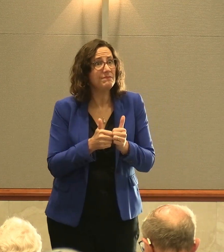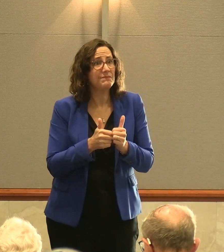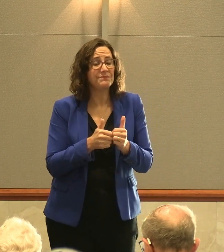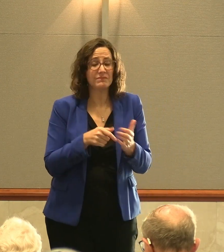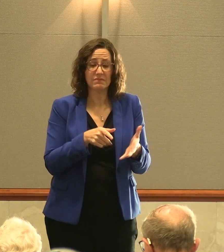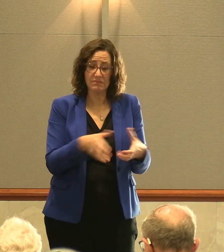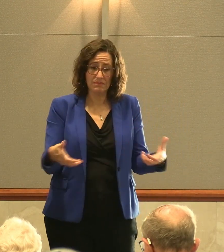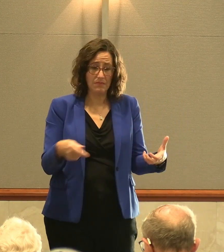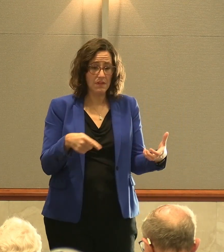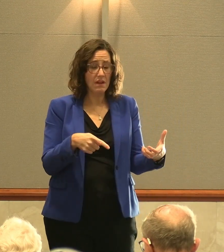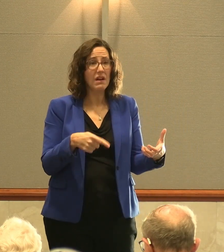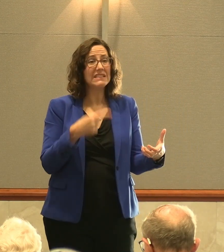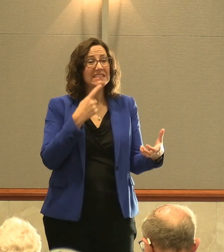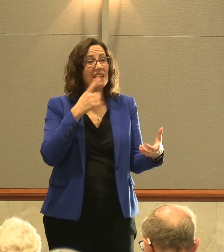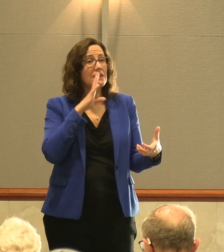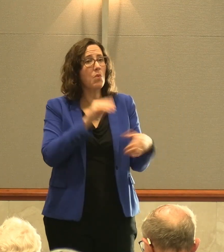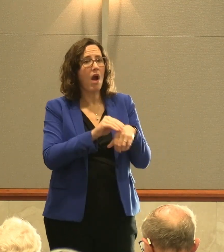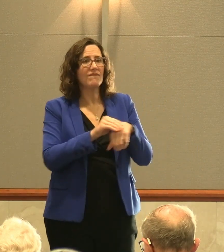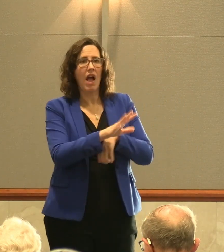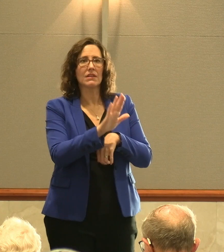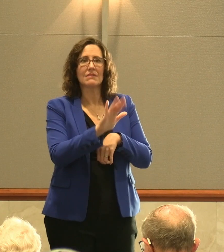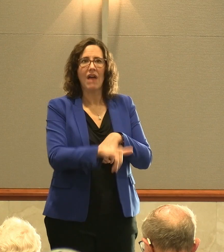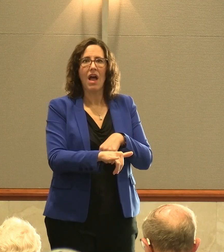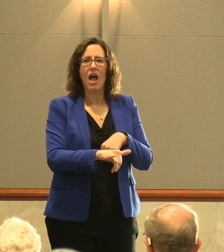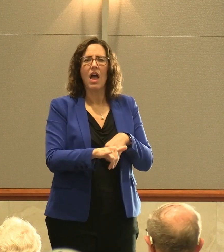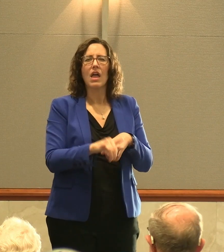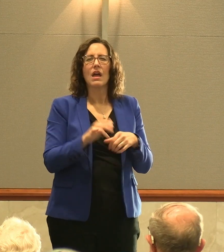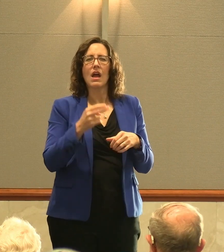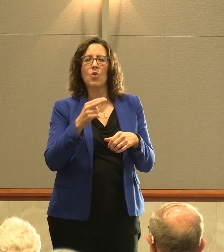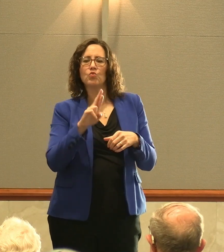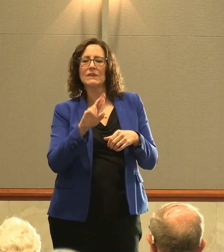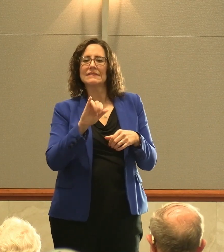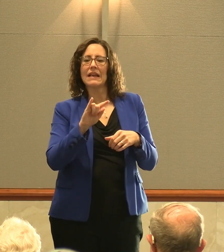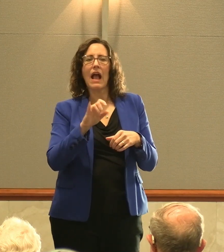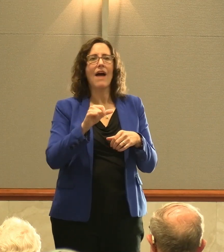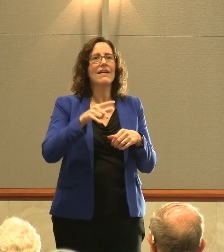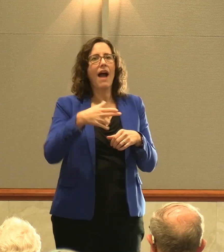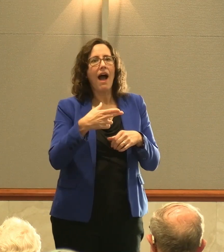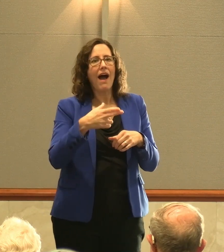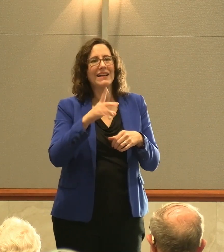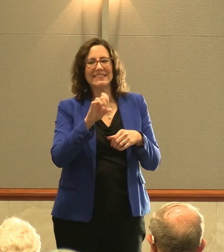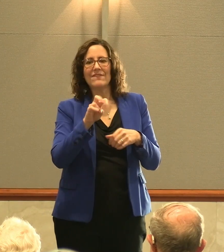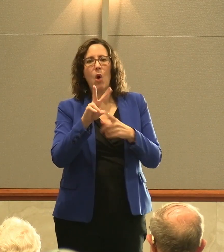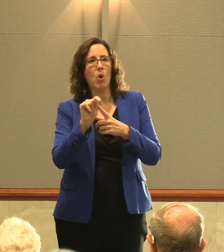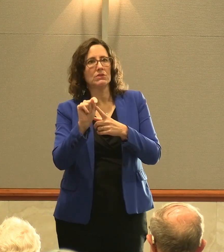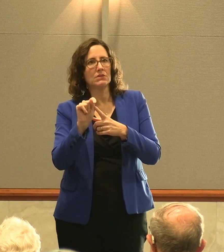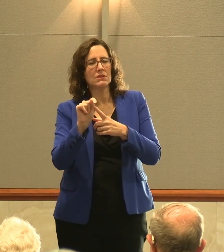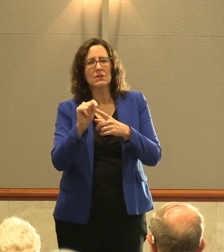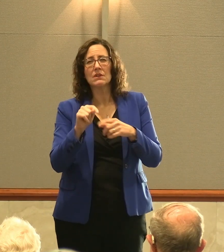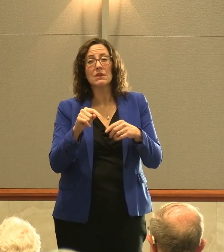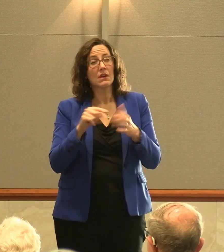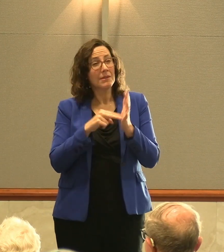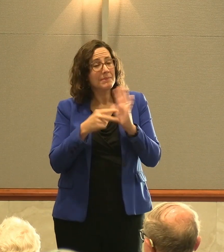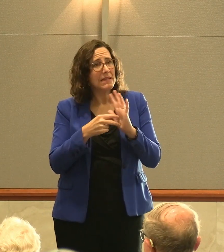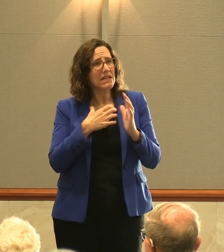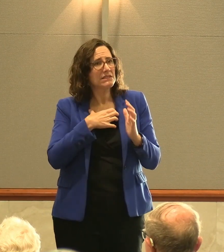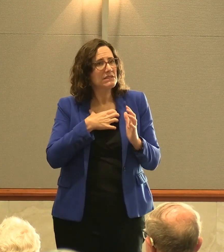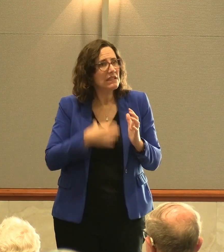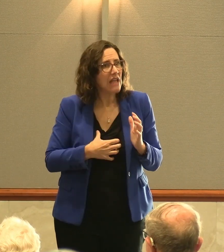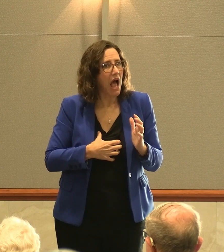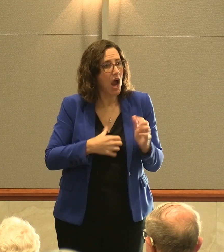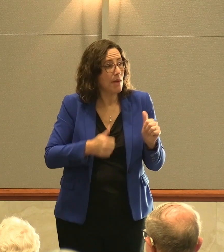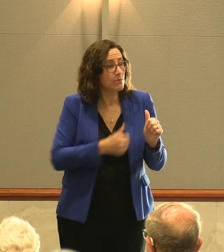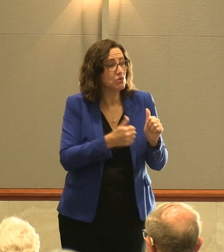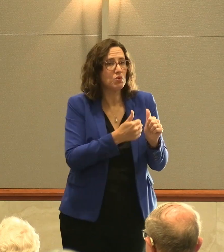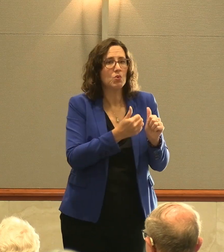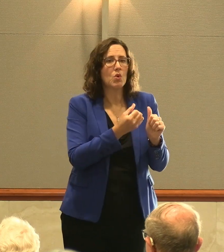were affected by redifat hakavod, the desire and pursuit of